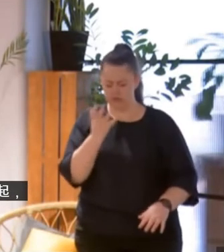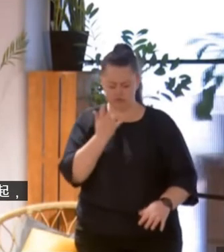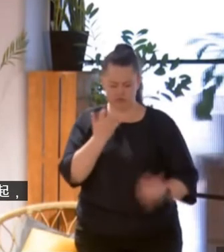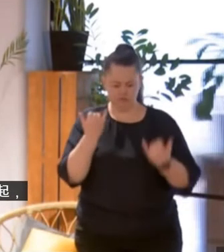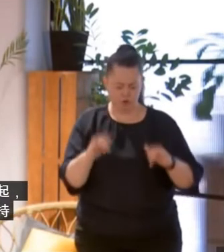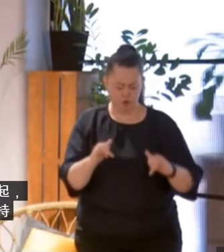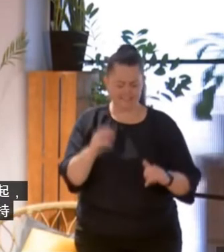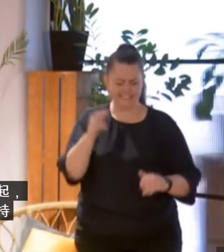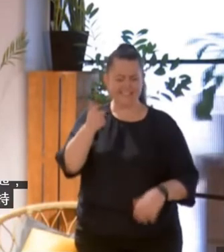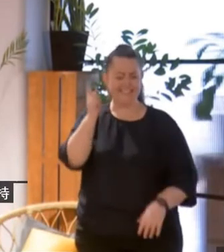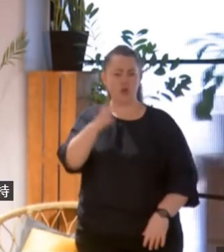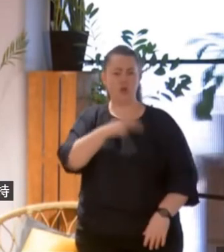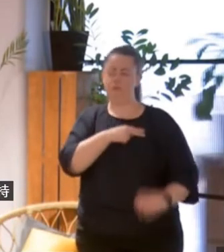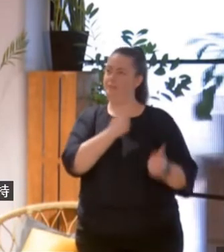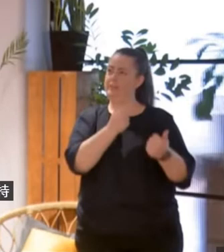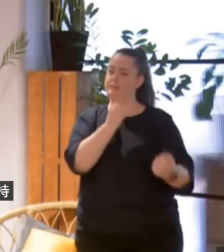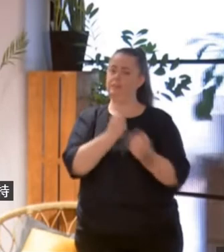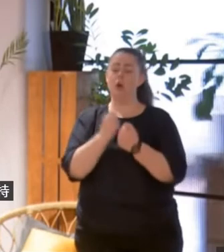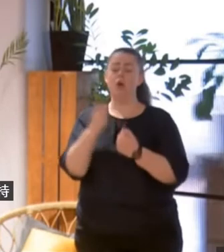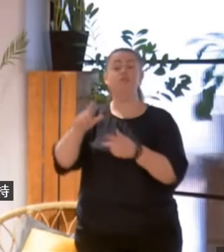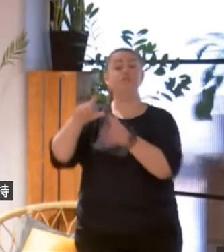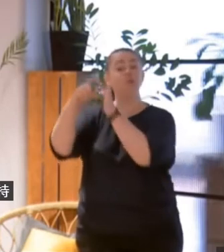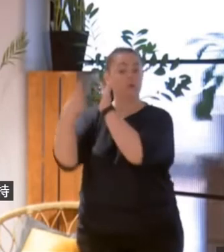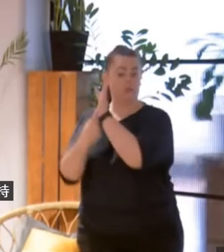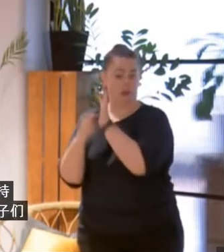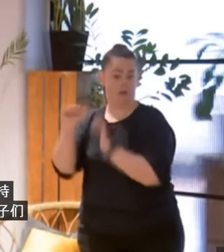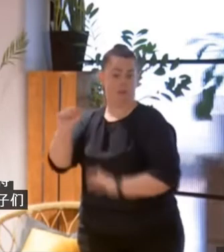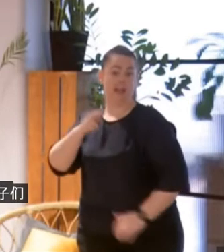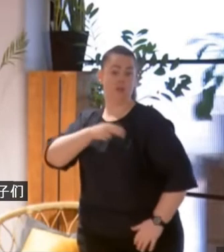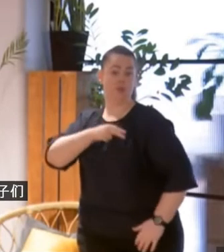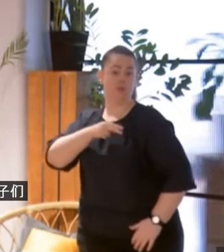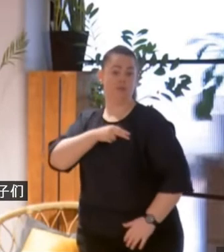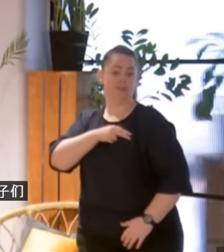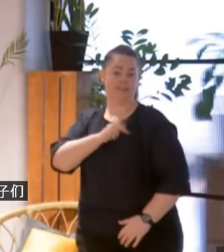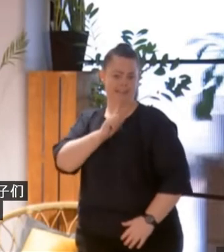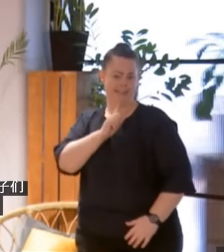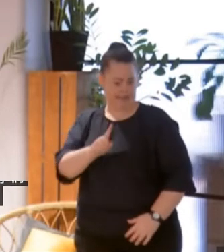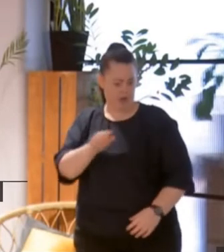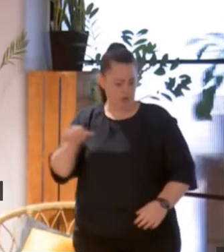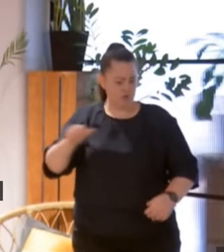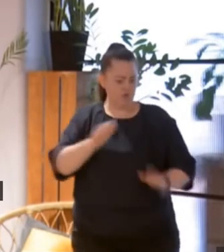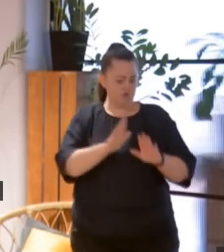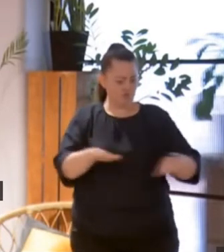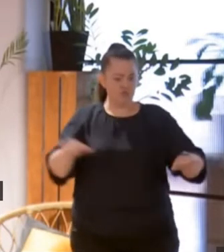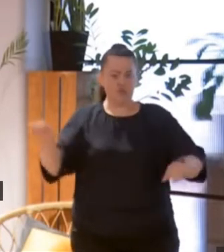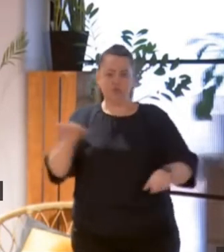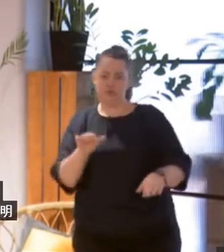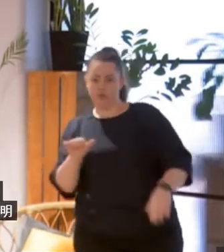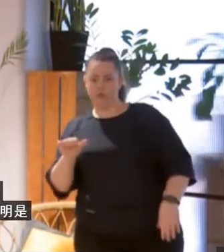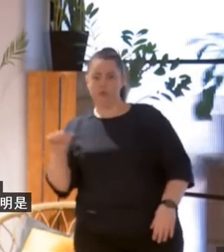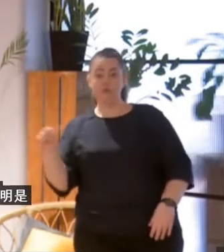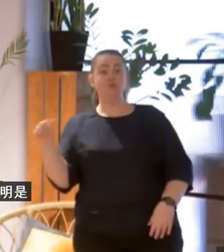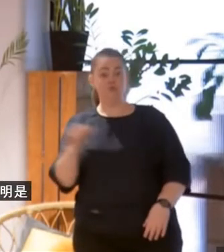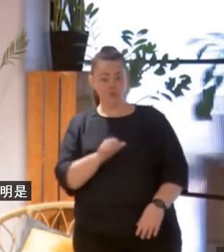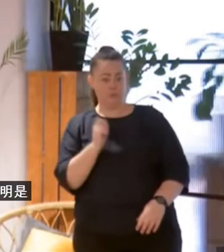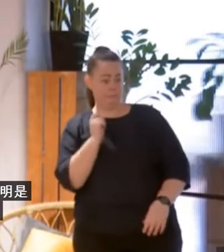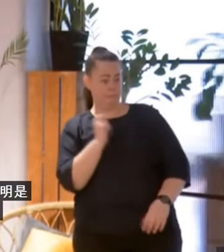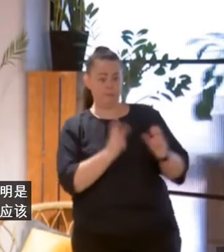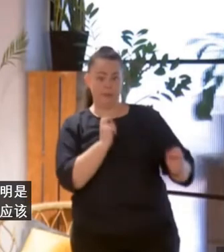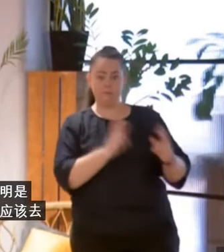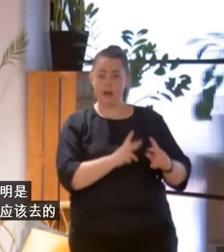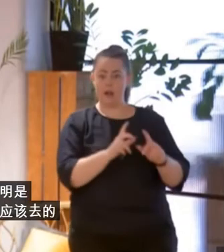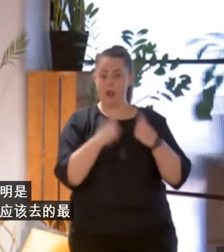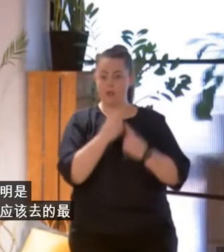supportive. The doctors' union saying the kids should be back in the classroom. Well, they are wrong. They've been proven to be wrong. The